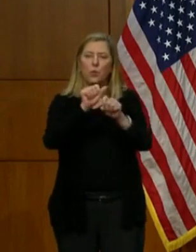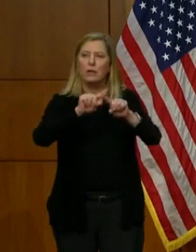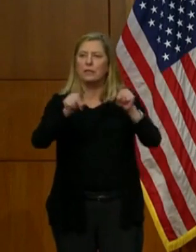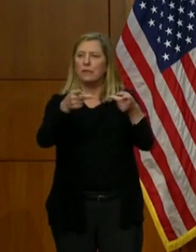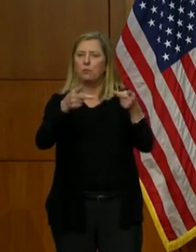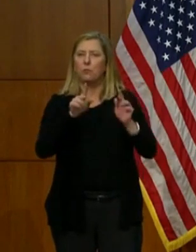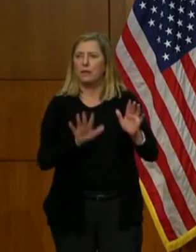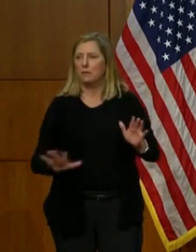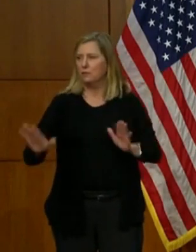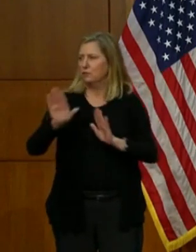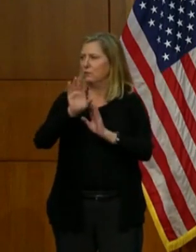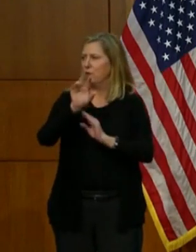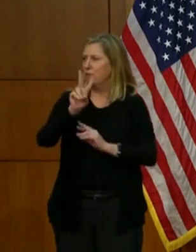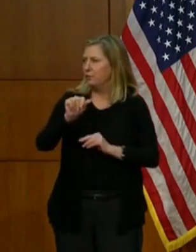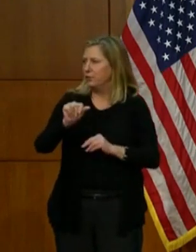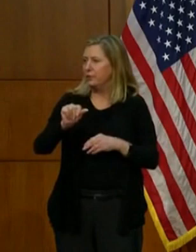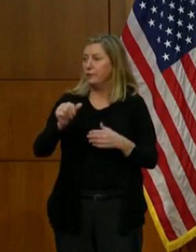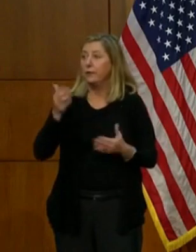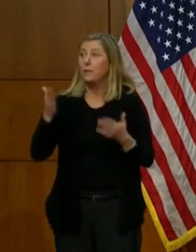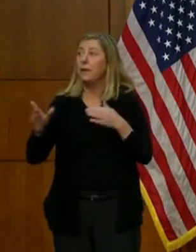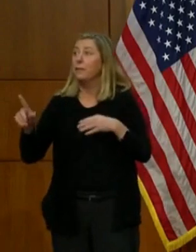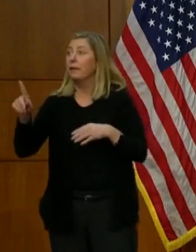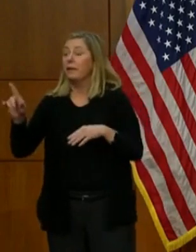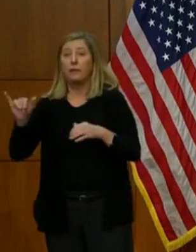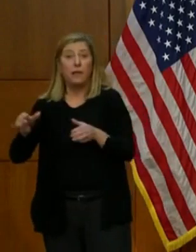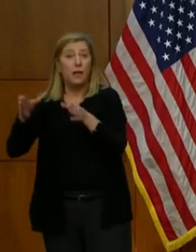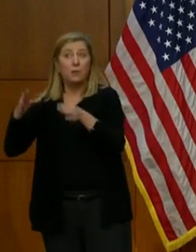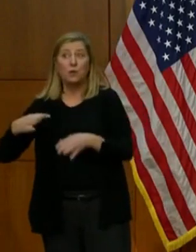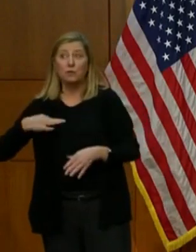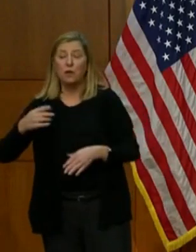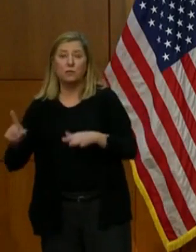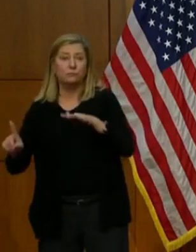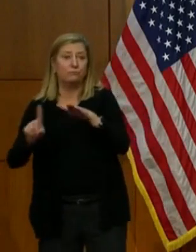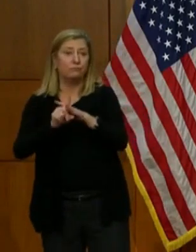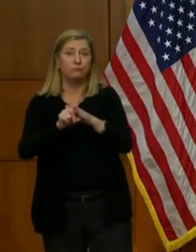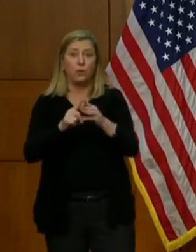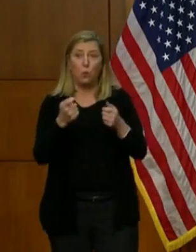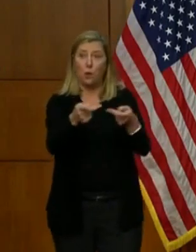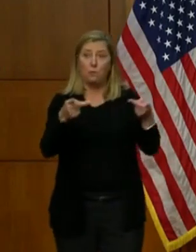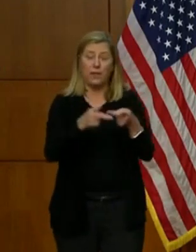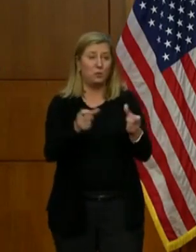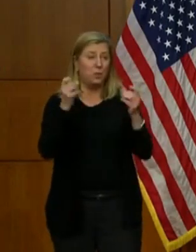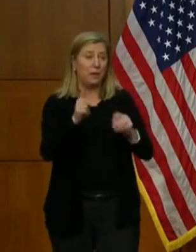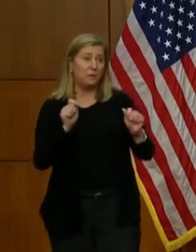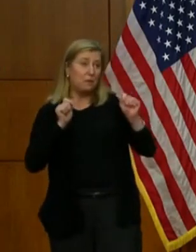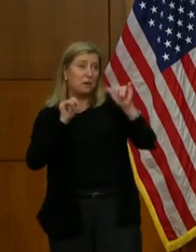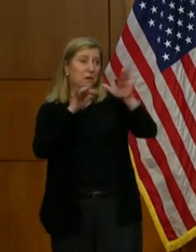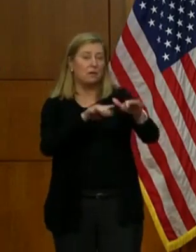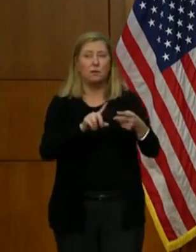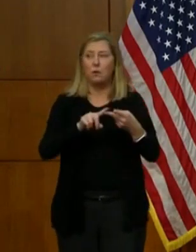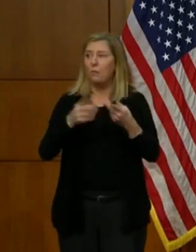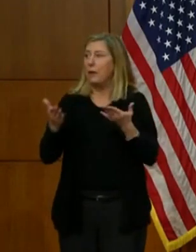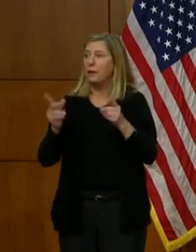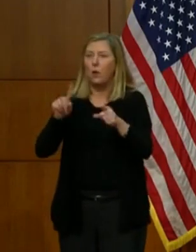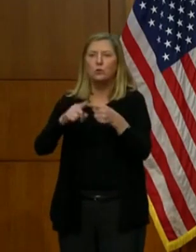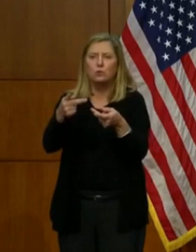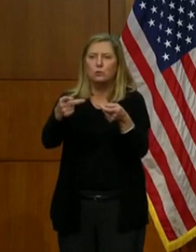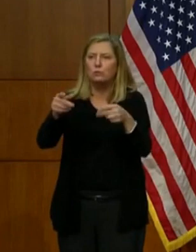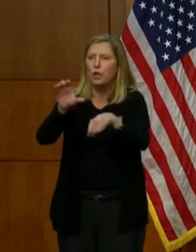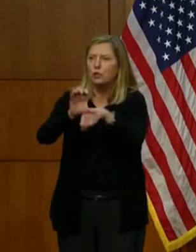across Virginia, whether that be at a mass vaccination site or whether it be a house of worship or whatever.